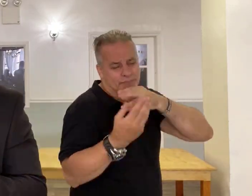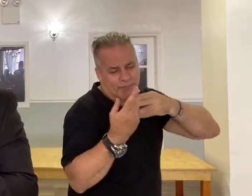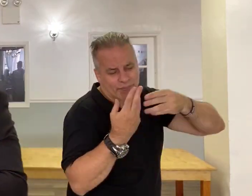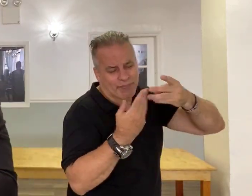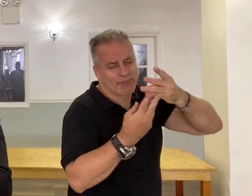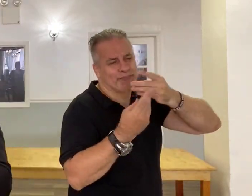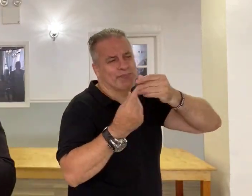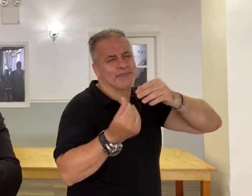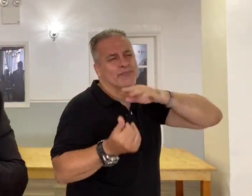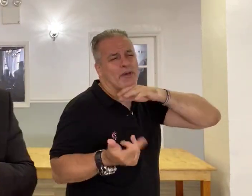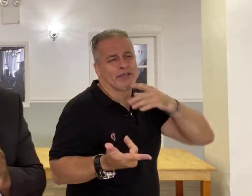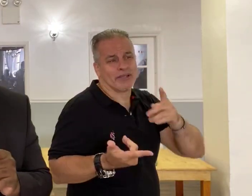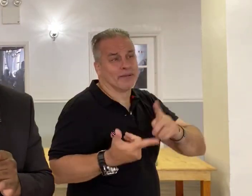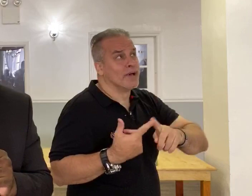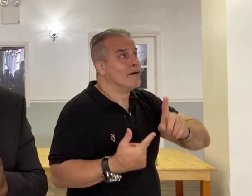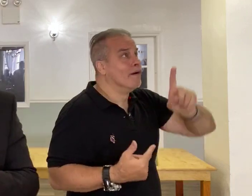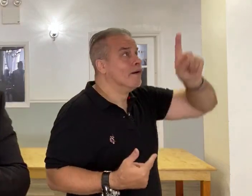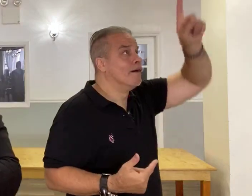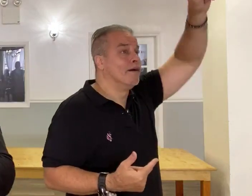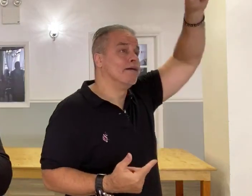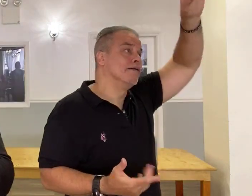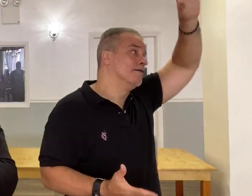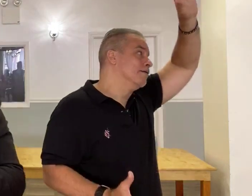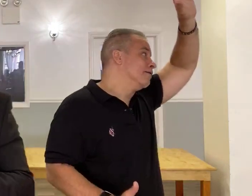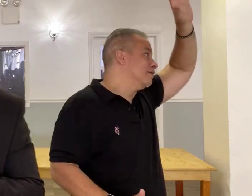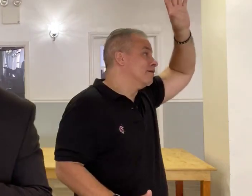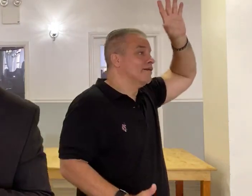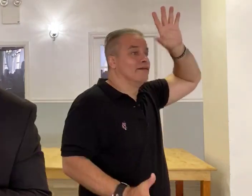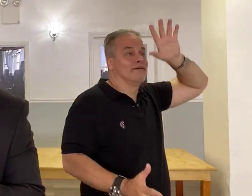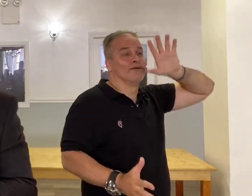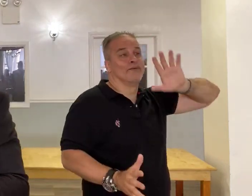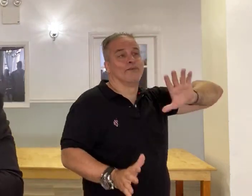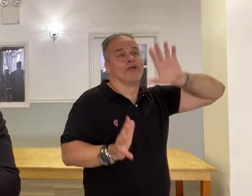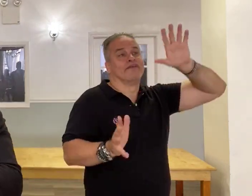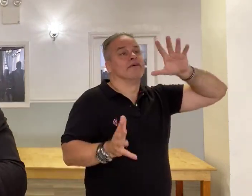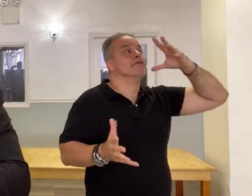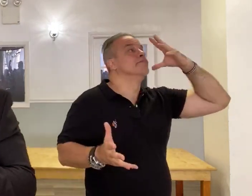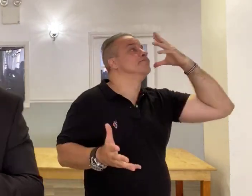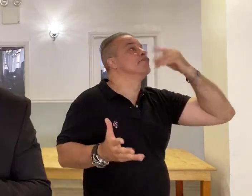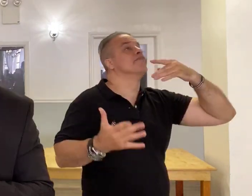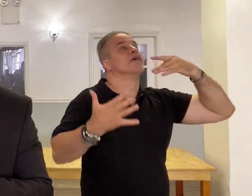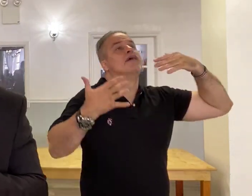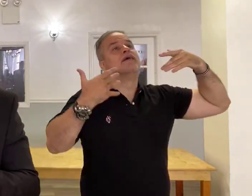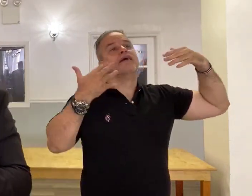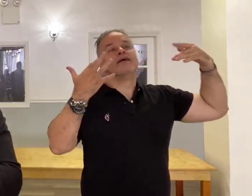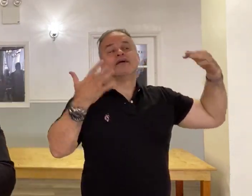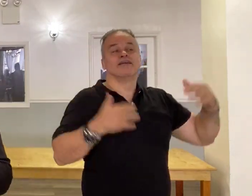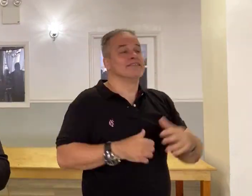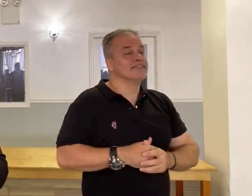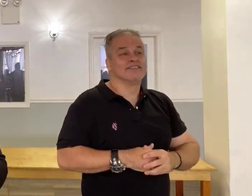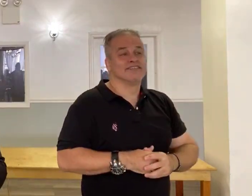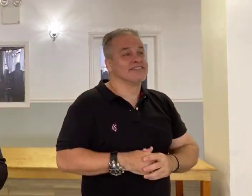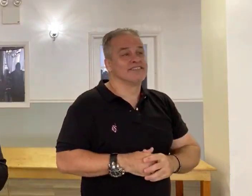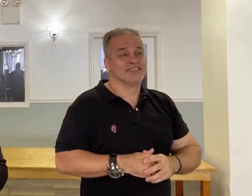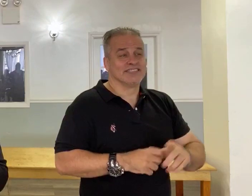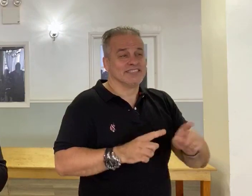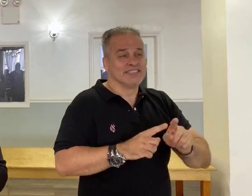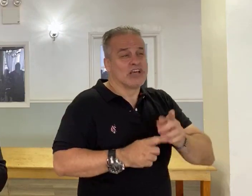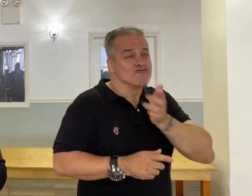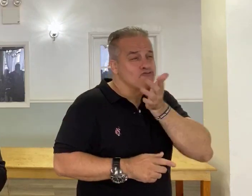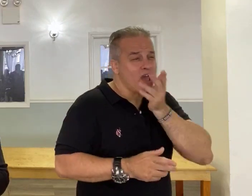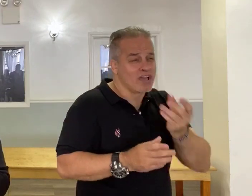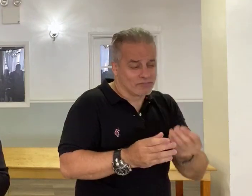The grass that withers, the flower that fades. We're here today and gone tomorrow, and another generation takes our